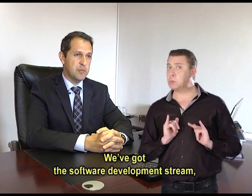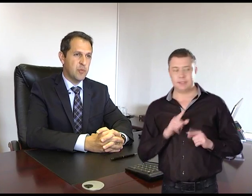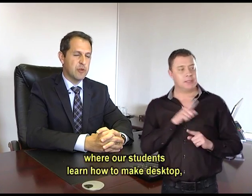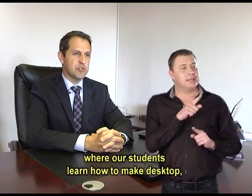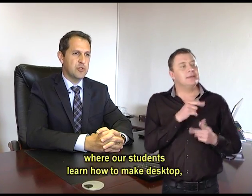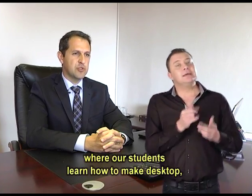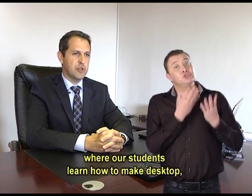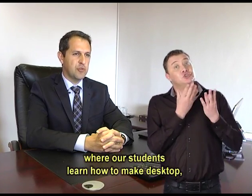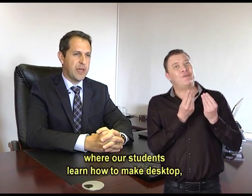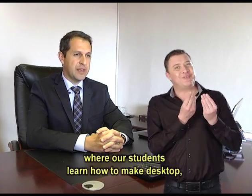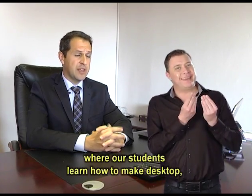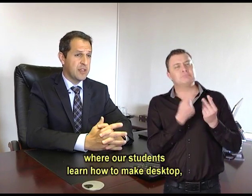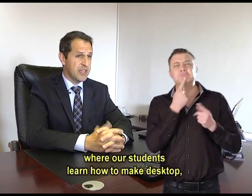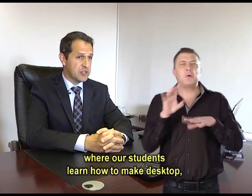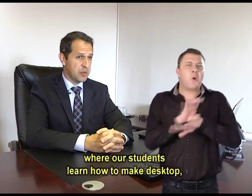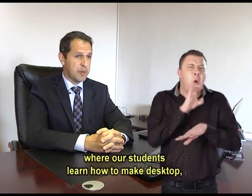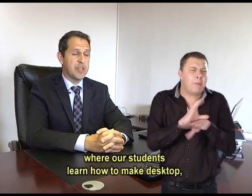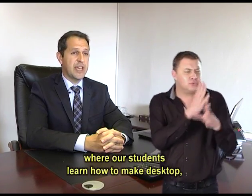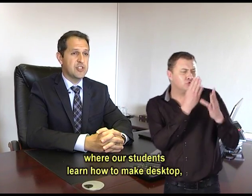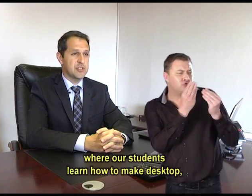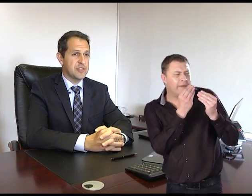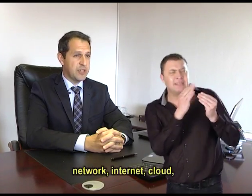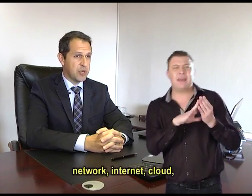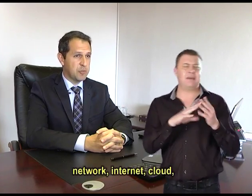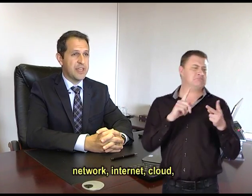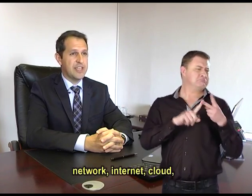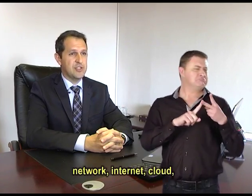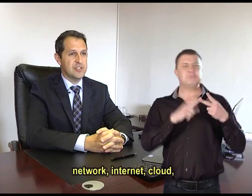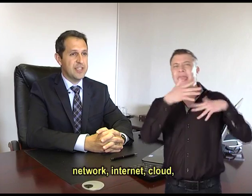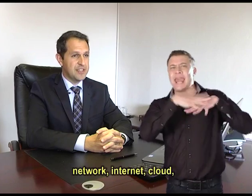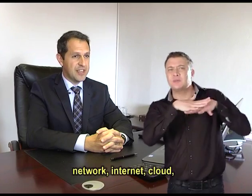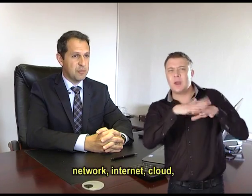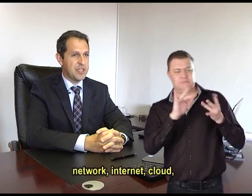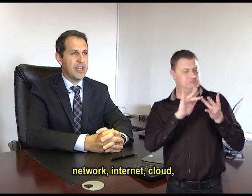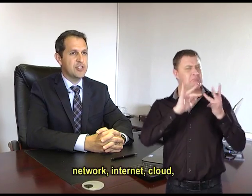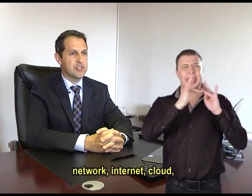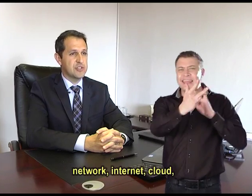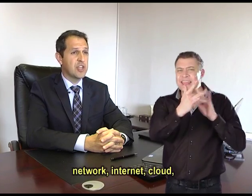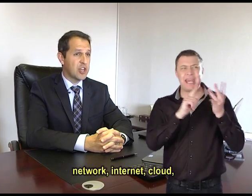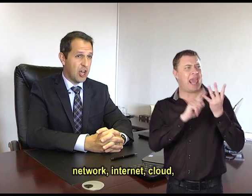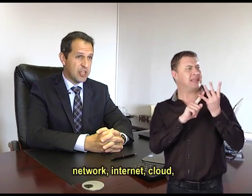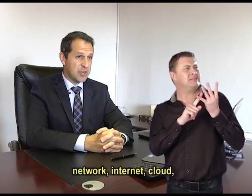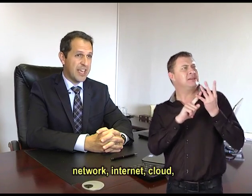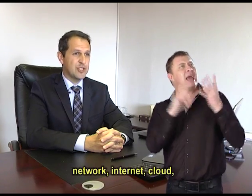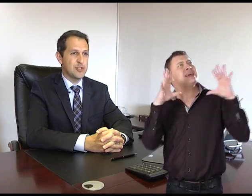stream, where our students learn to make desktop applications, network applications, internet applications, cloud